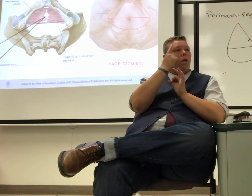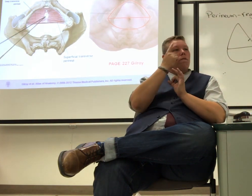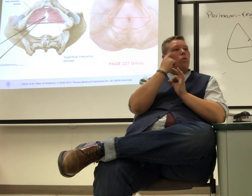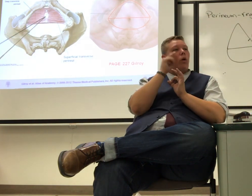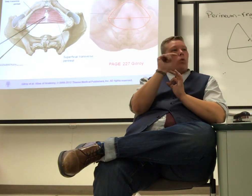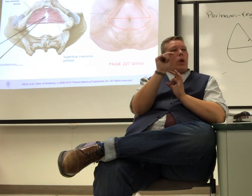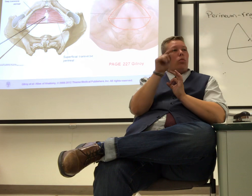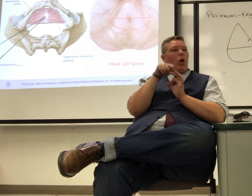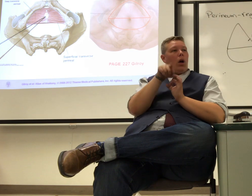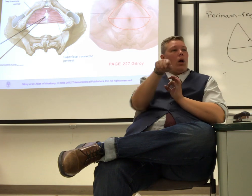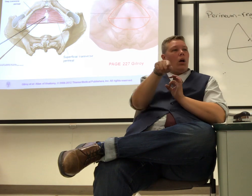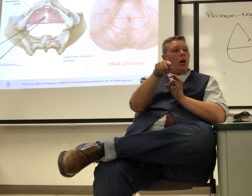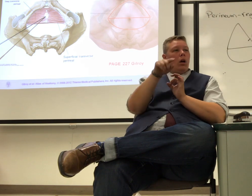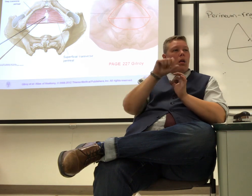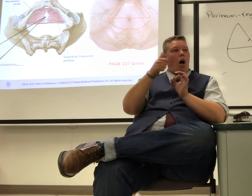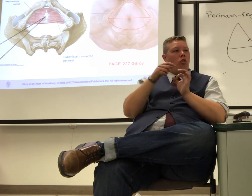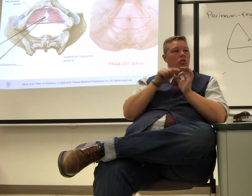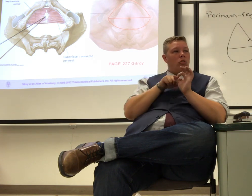urethra. What's the other one for?